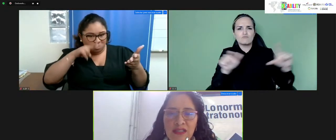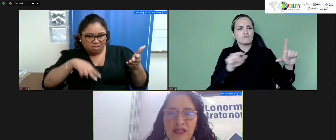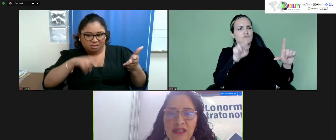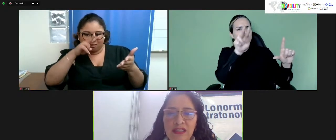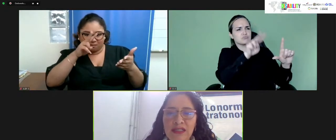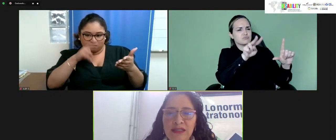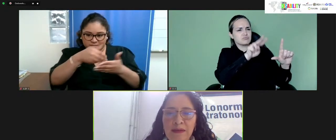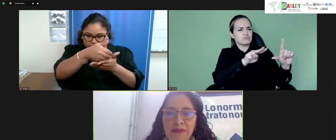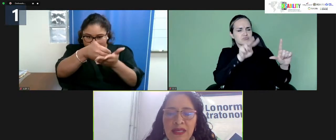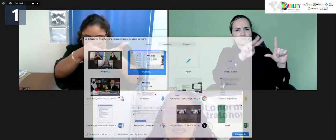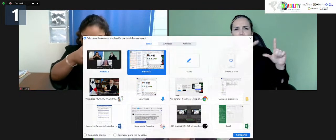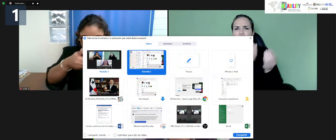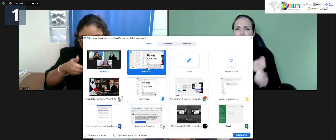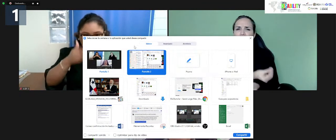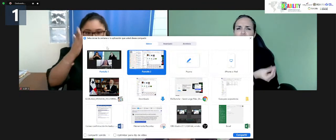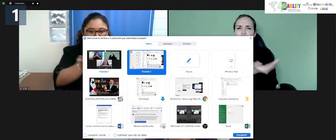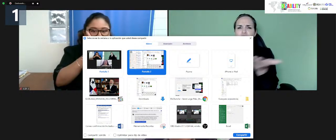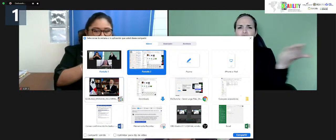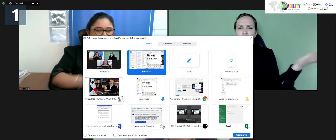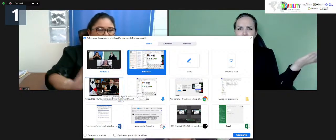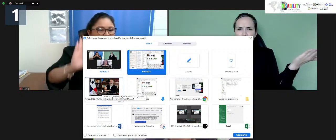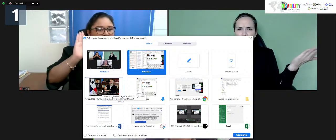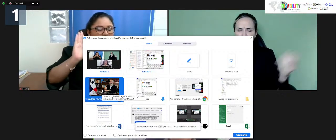they were reading the declaration